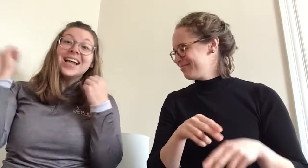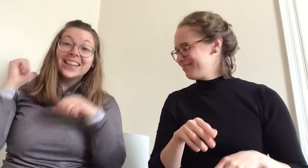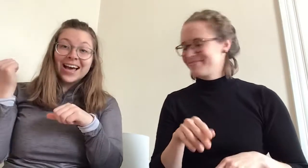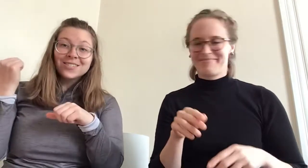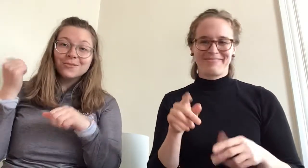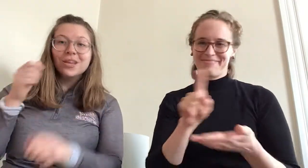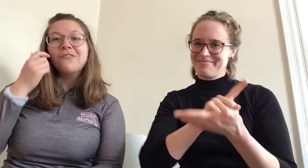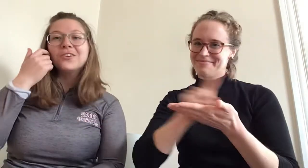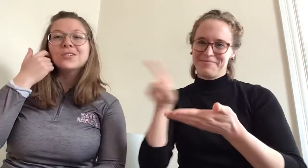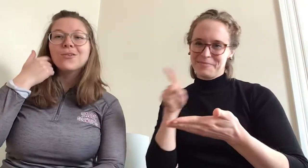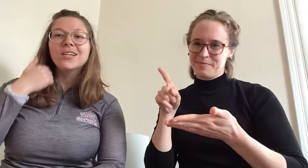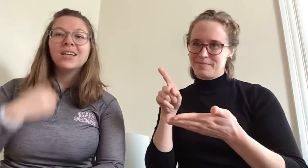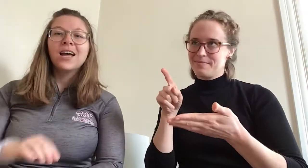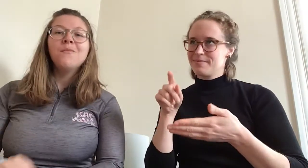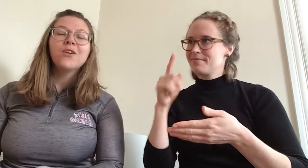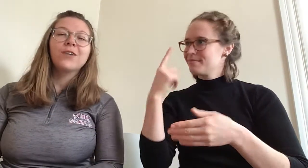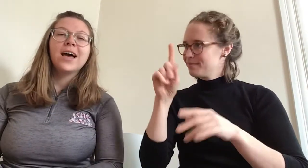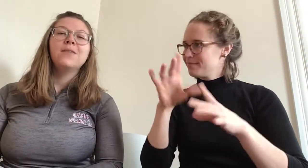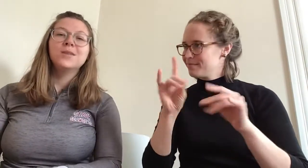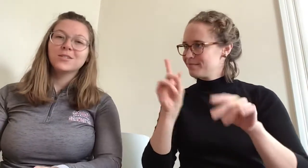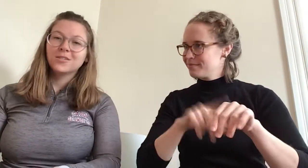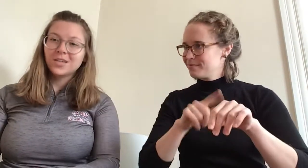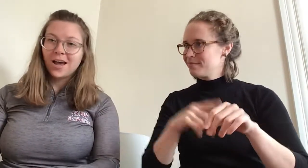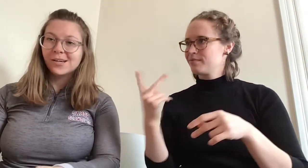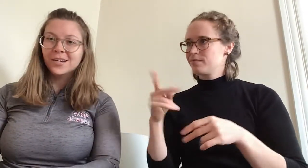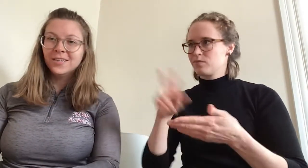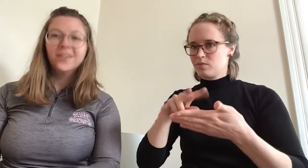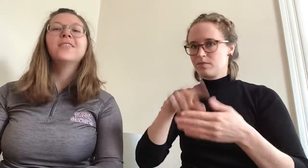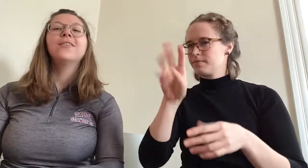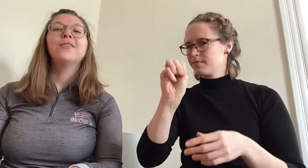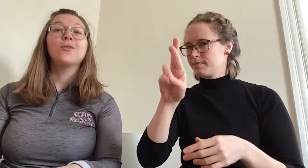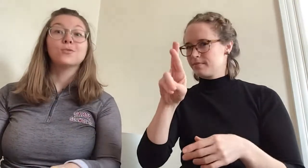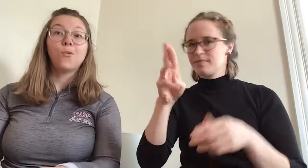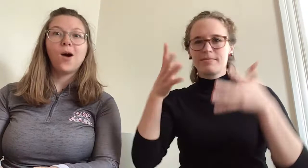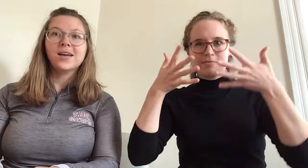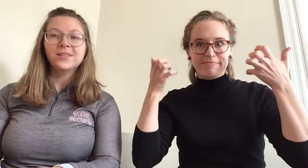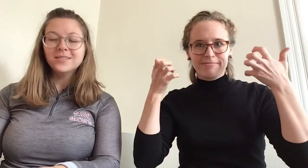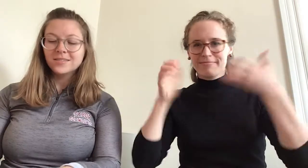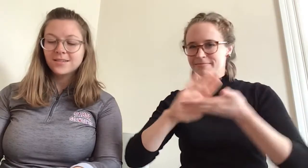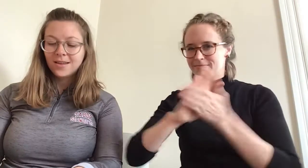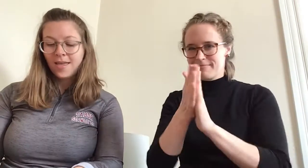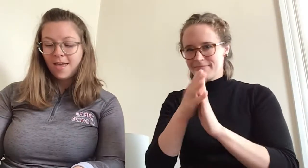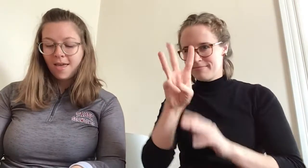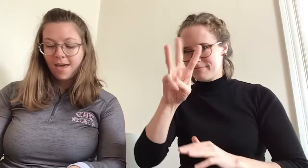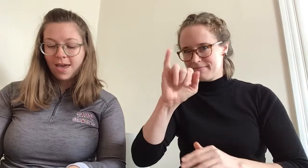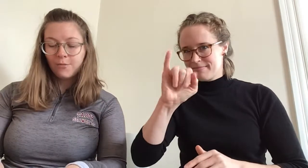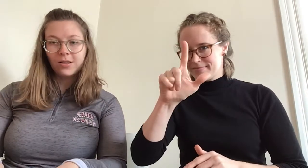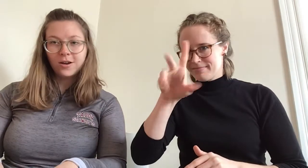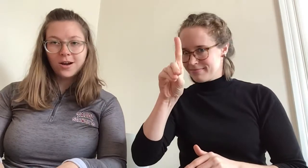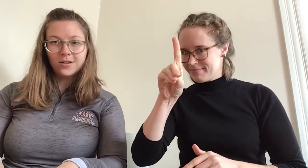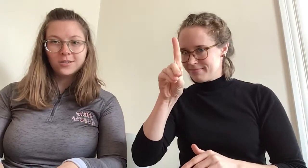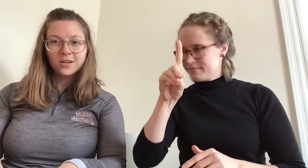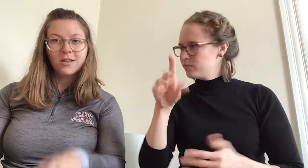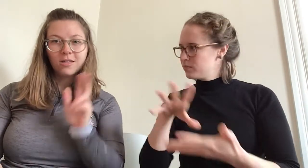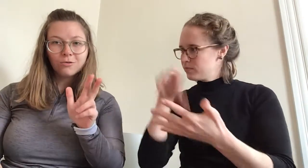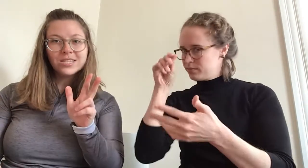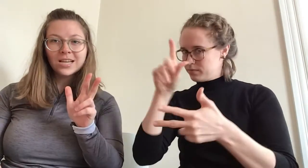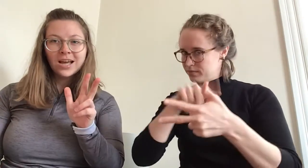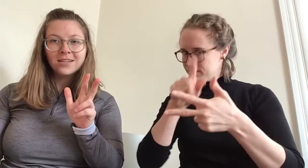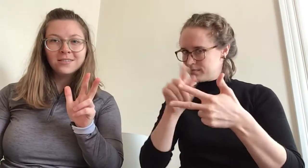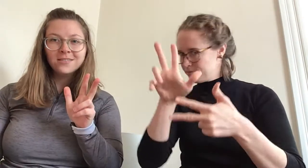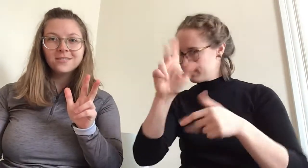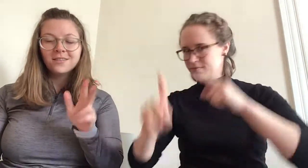And last week for Storytime, we read Mr. Tiger Goes Wild, and we learned